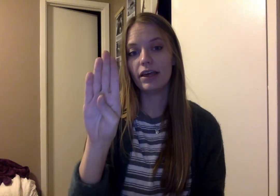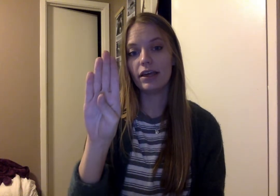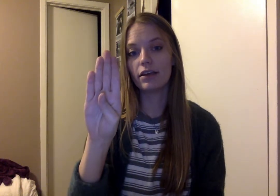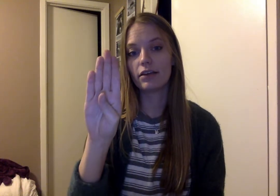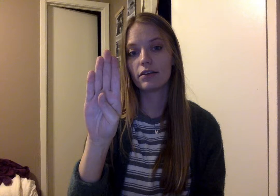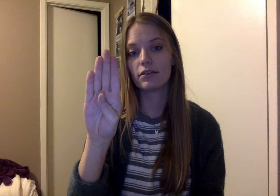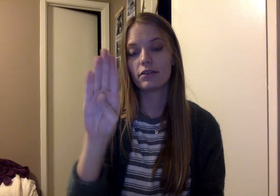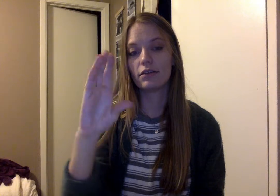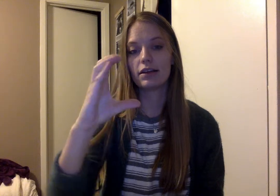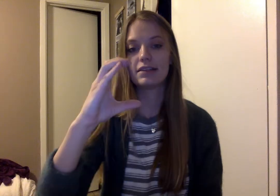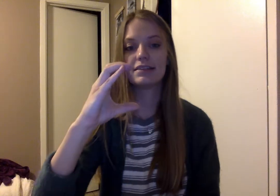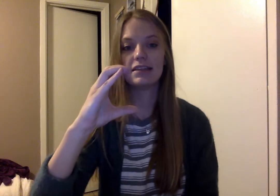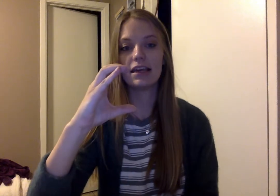B, C,